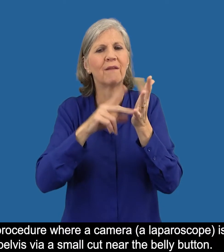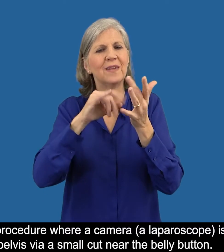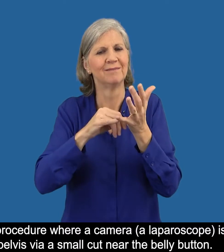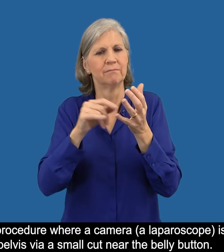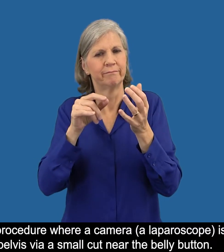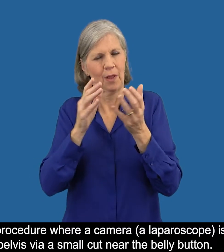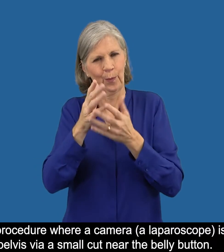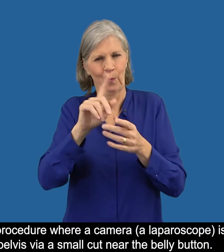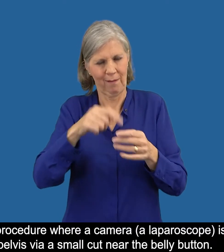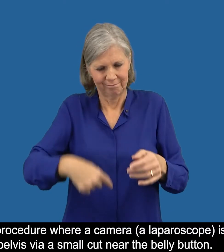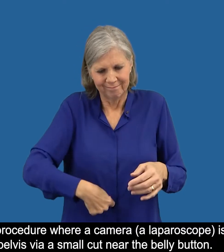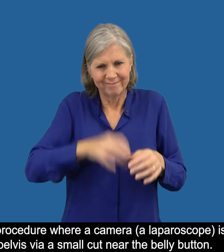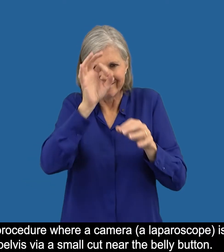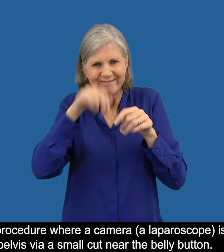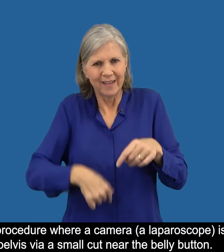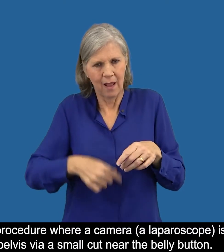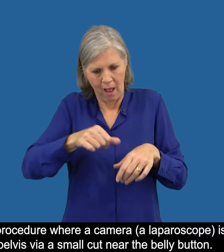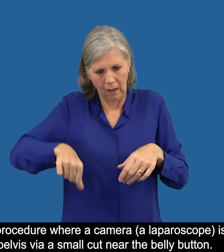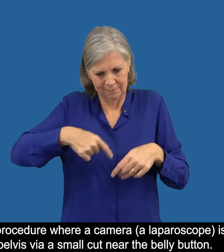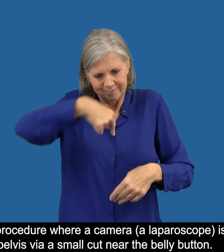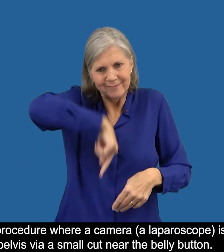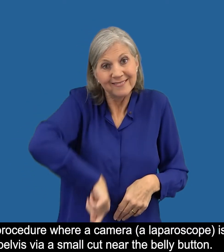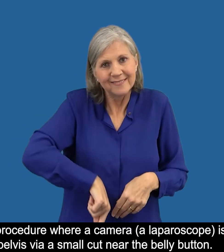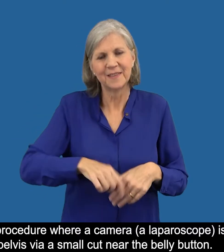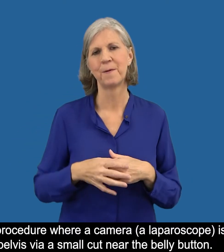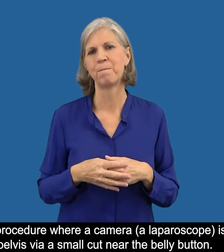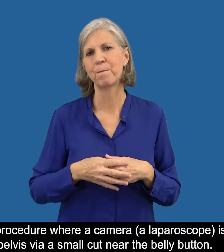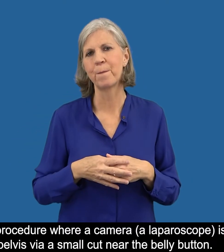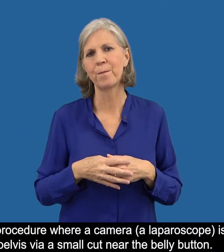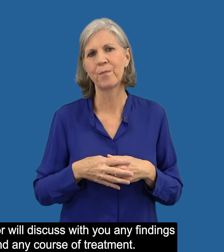inserted into the pelvis via a small cut near the belly button.